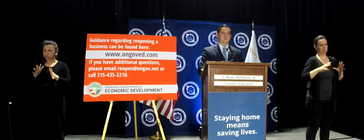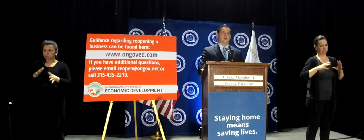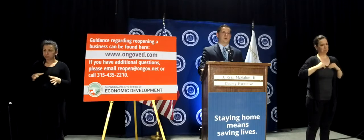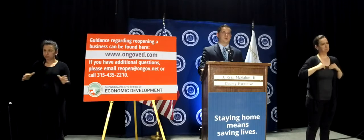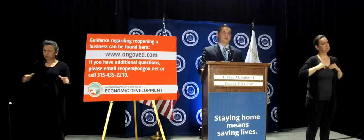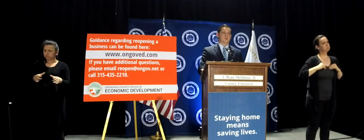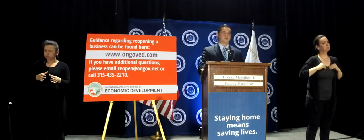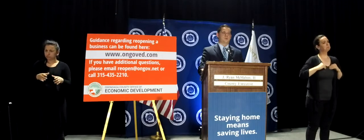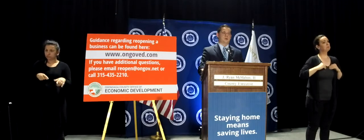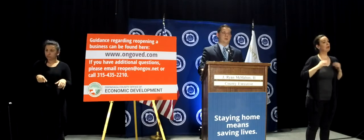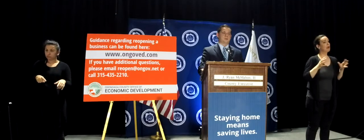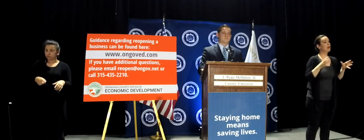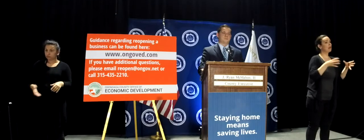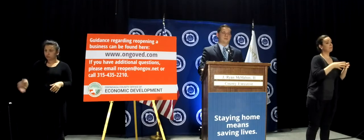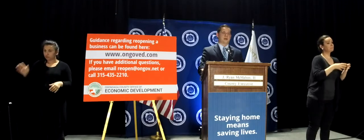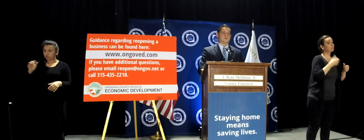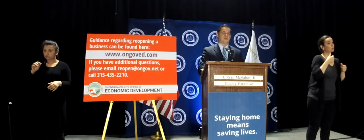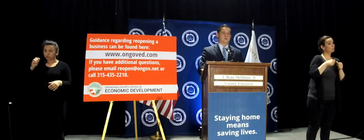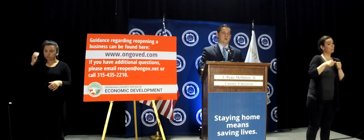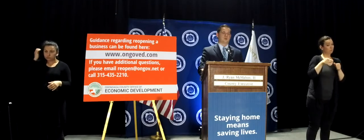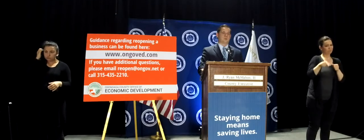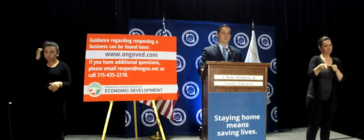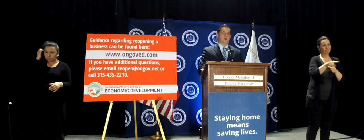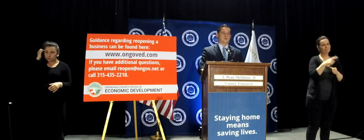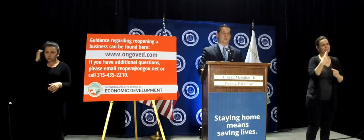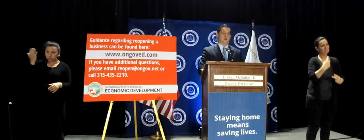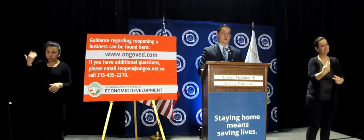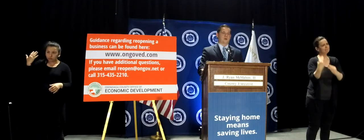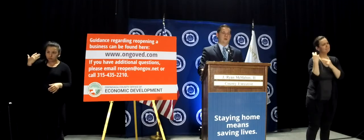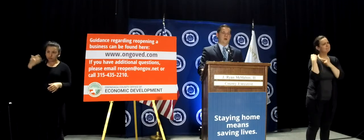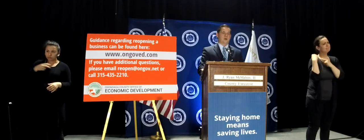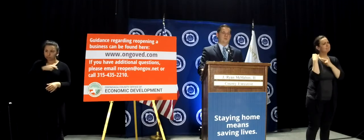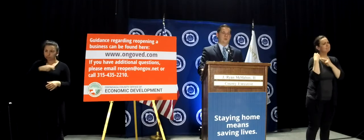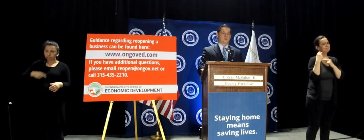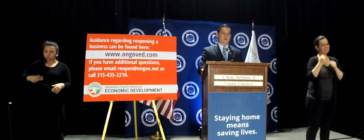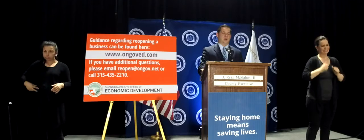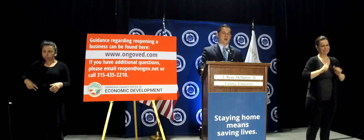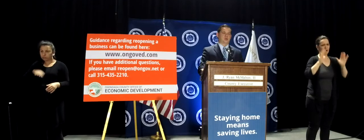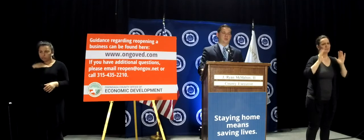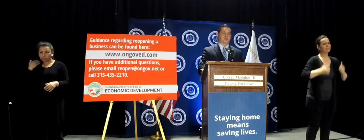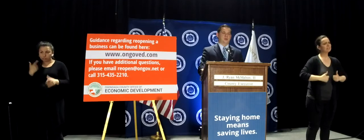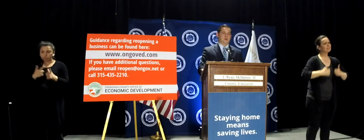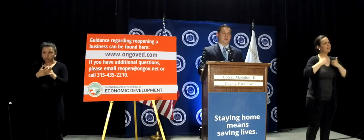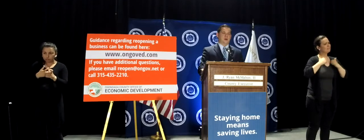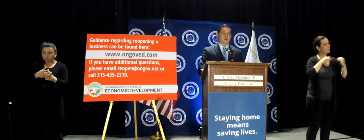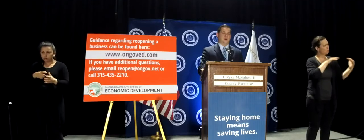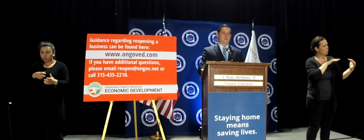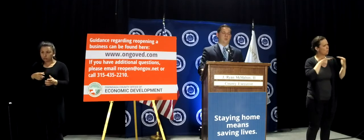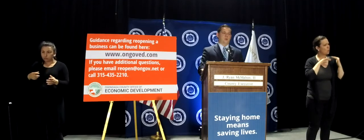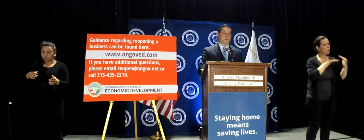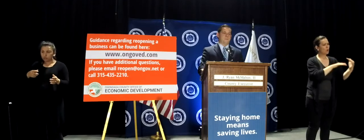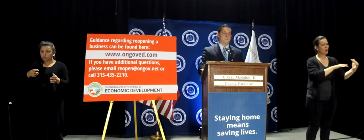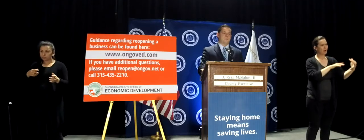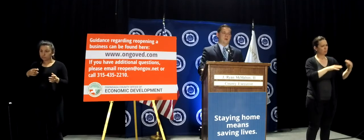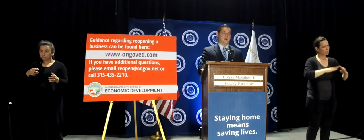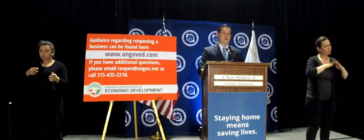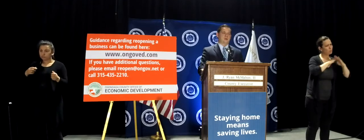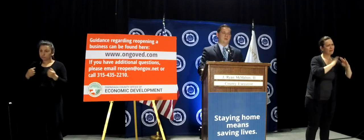remembering those who have sacrificed the ultimate price for our communities and our country,